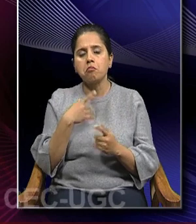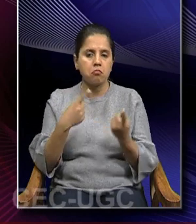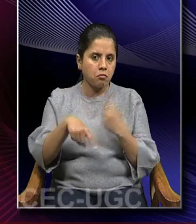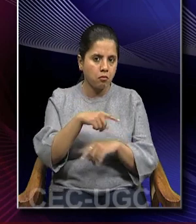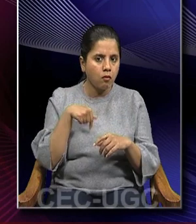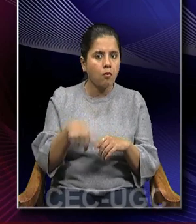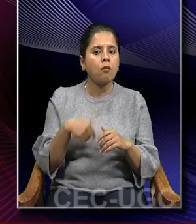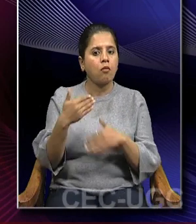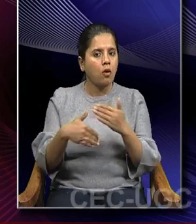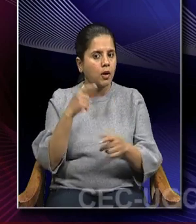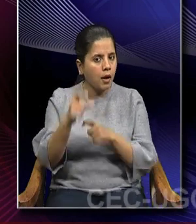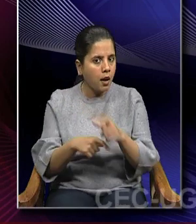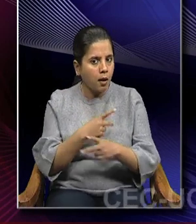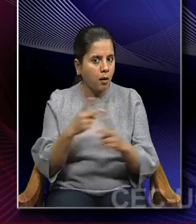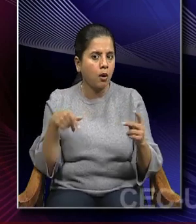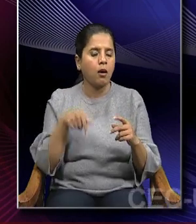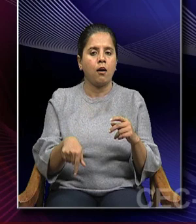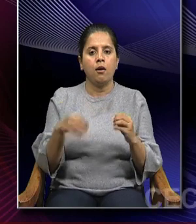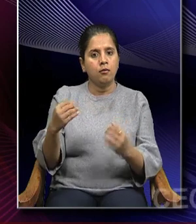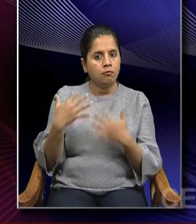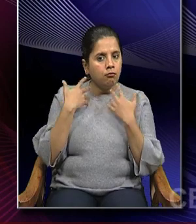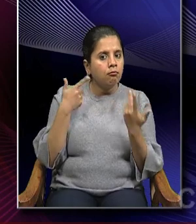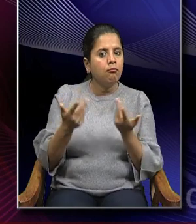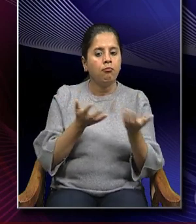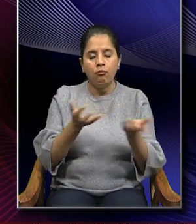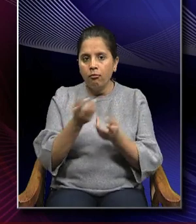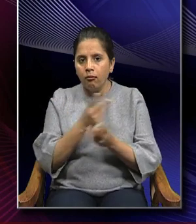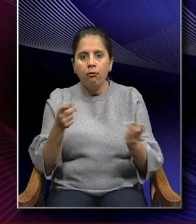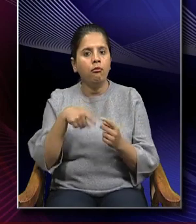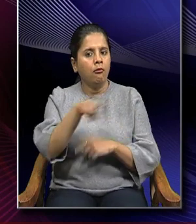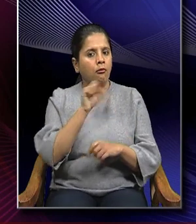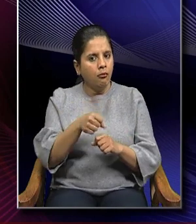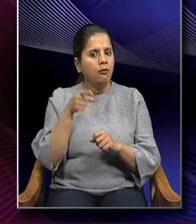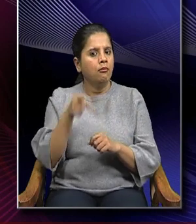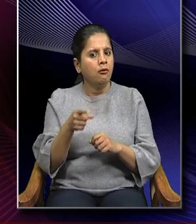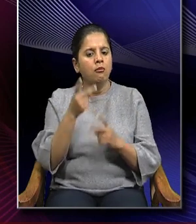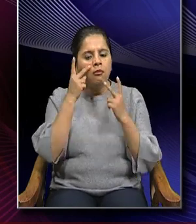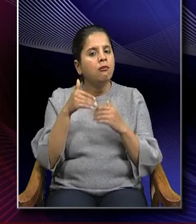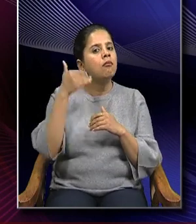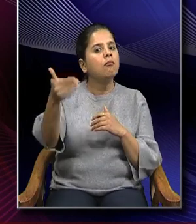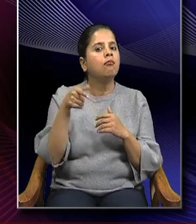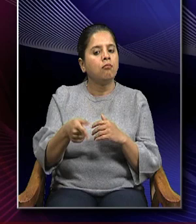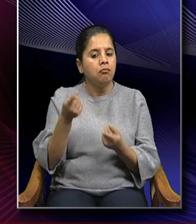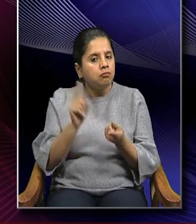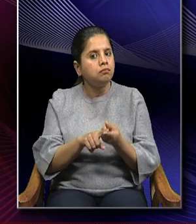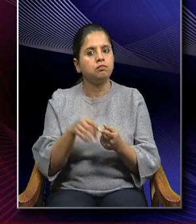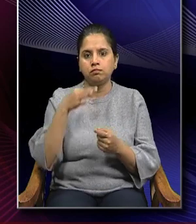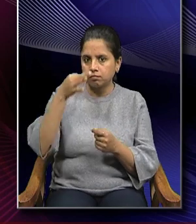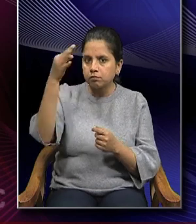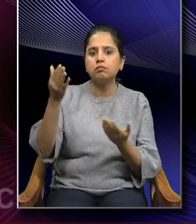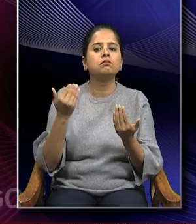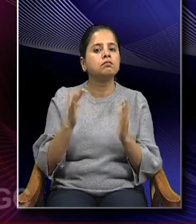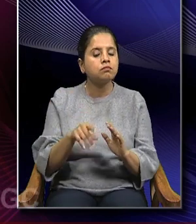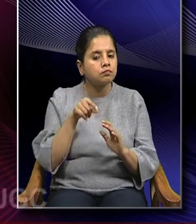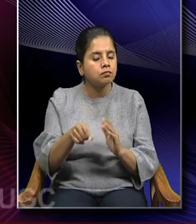an enlightened company or an enlightened marketer who actually can foresee that yes, this is going to happen in future,